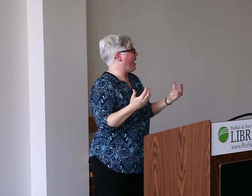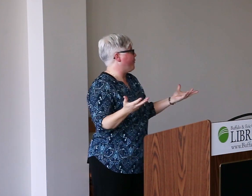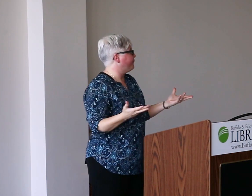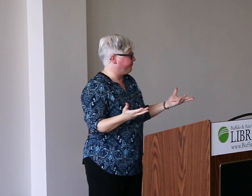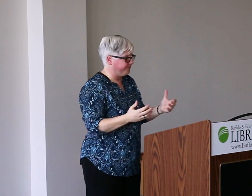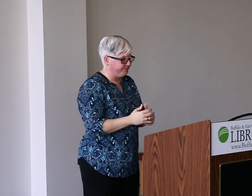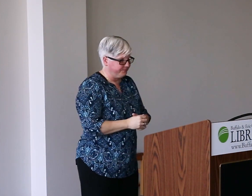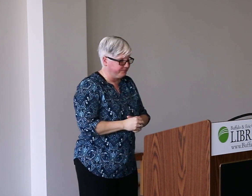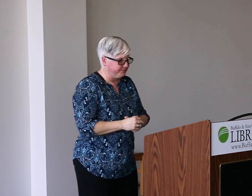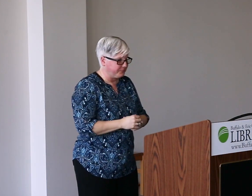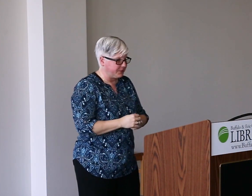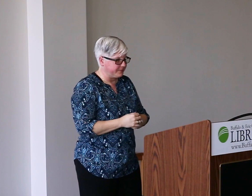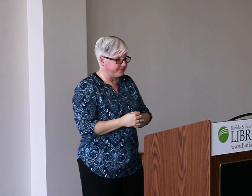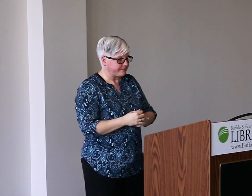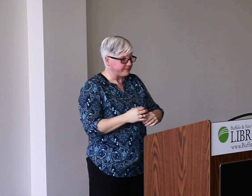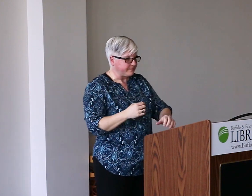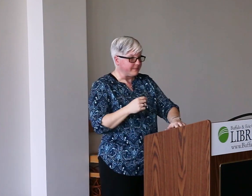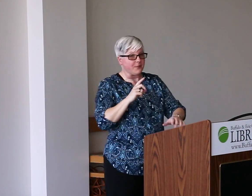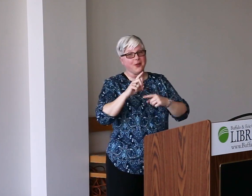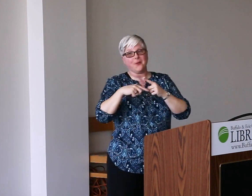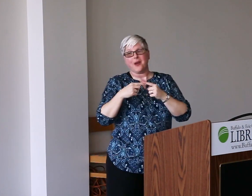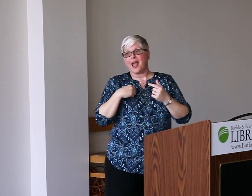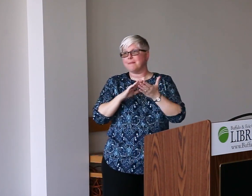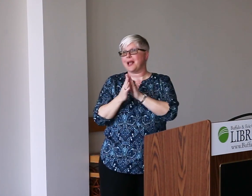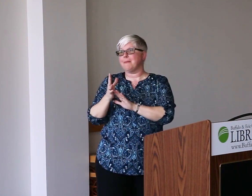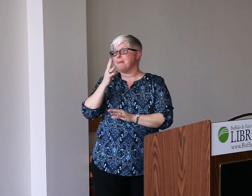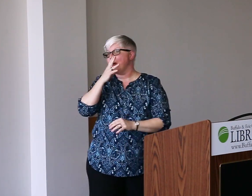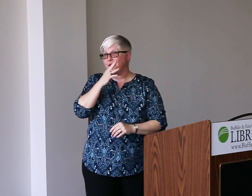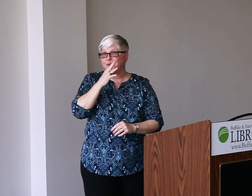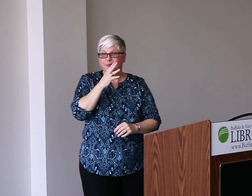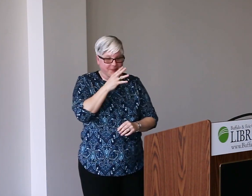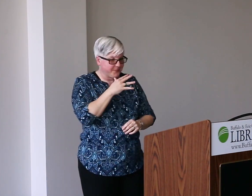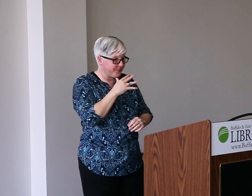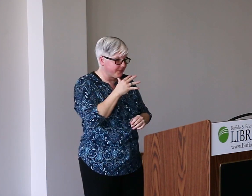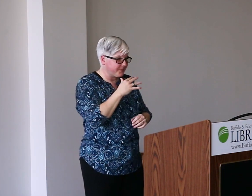I worked hard to get where I am now. When I became a mother,